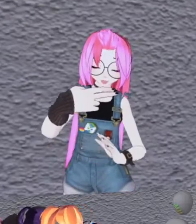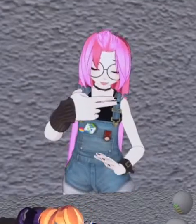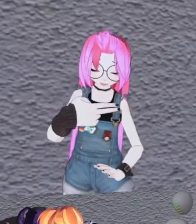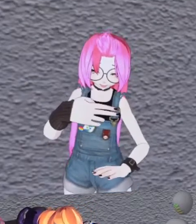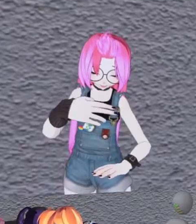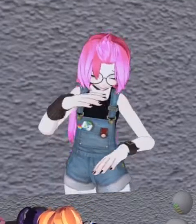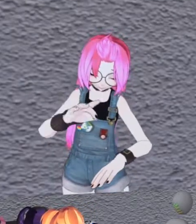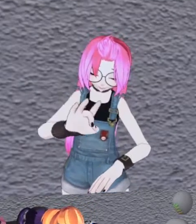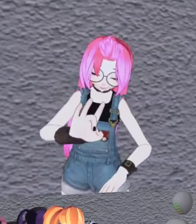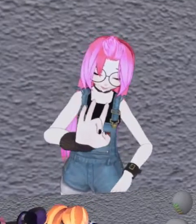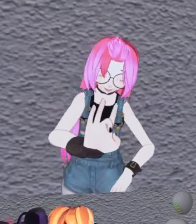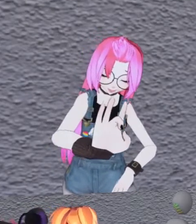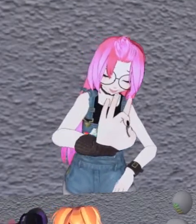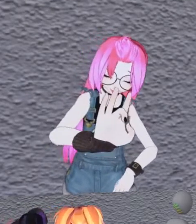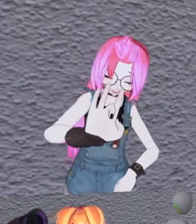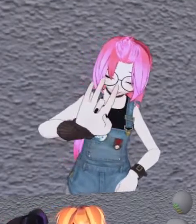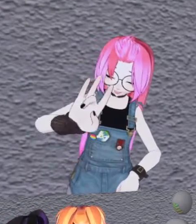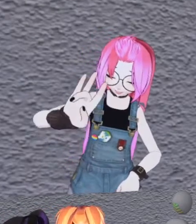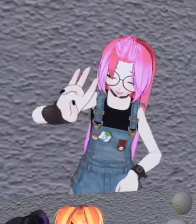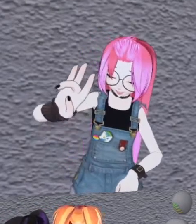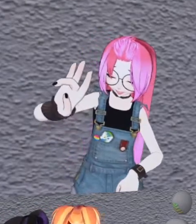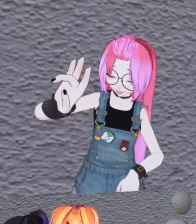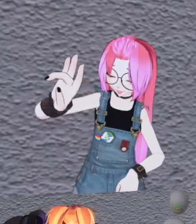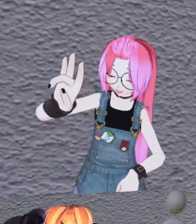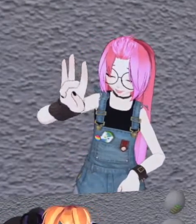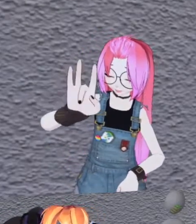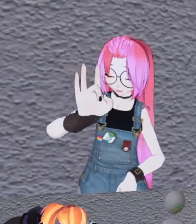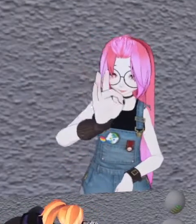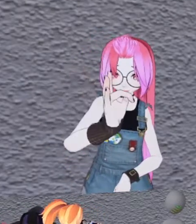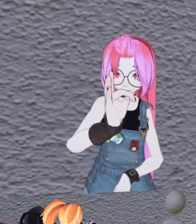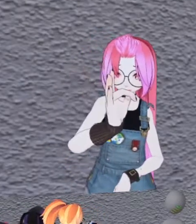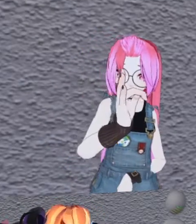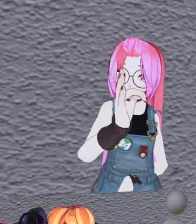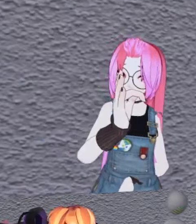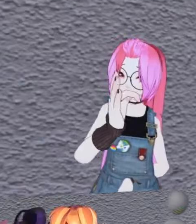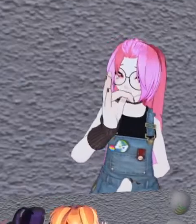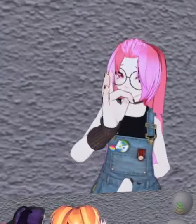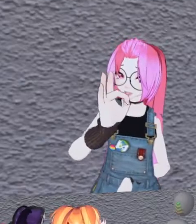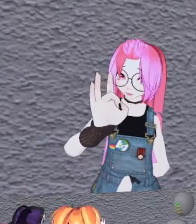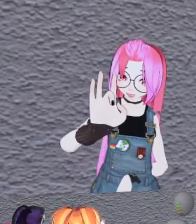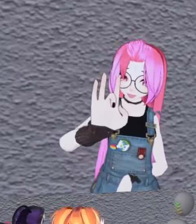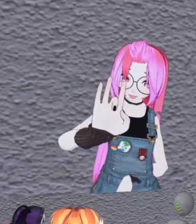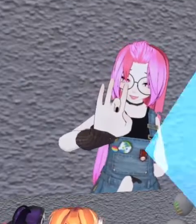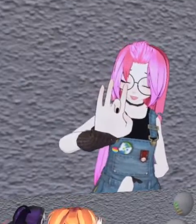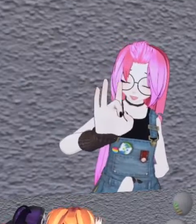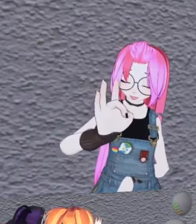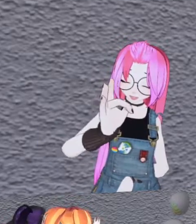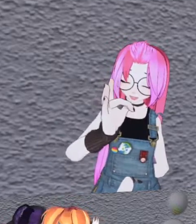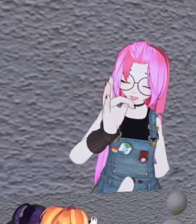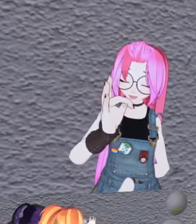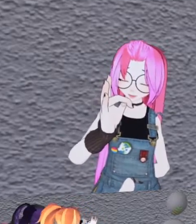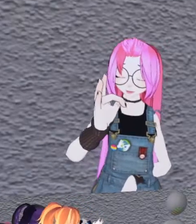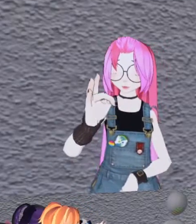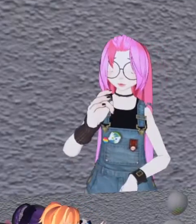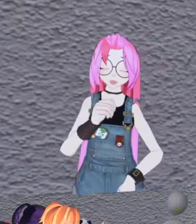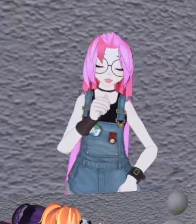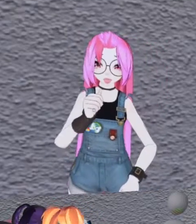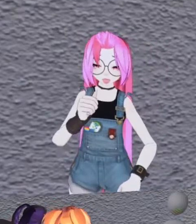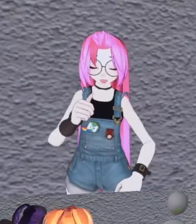Earth is, if index, you're gonna use that middle finger connected with your thumb. If not, you're gonna